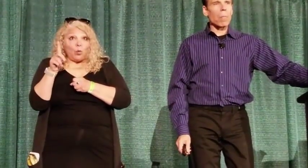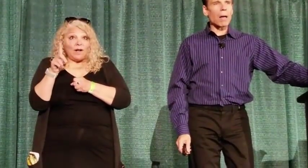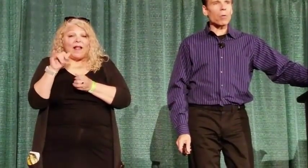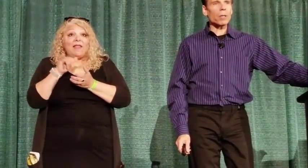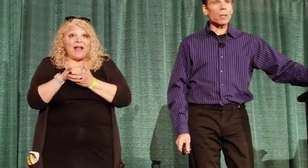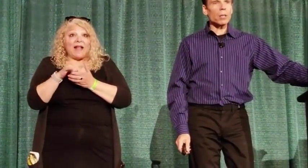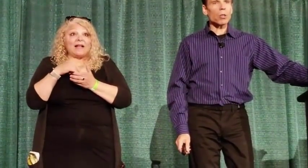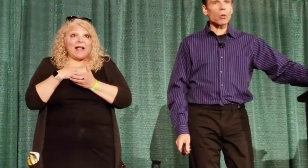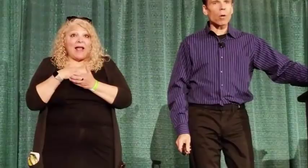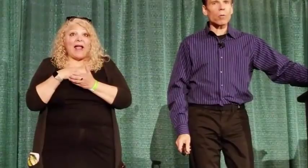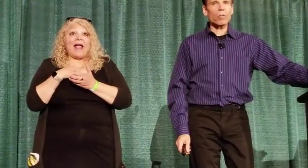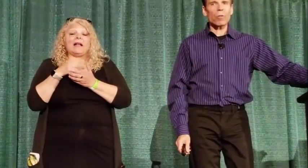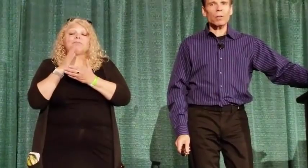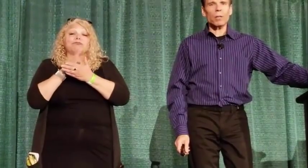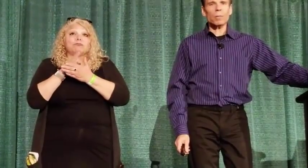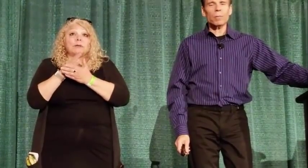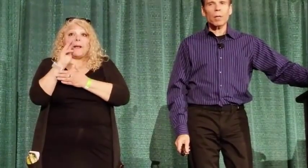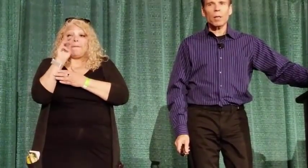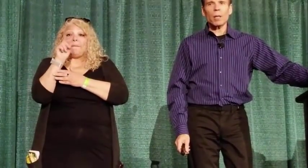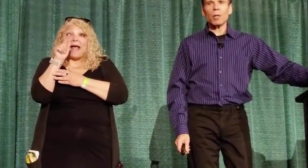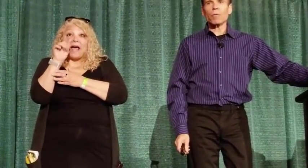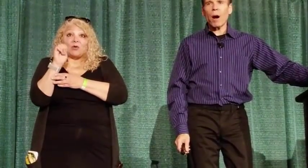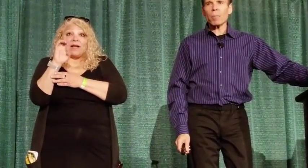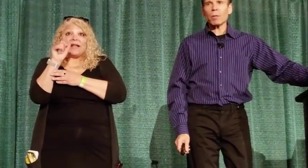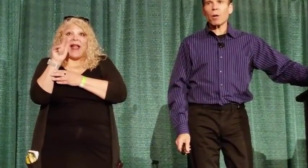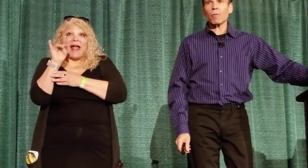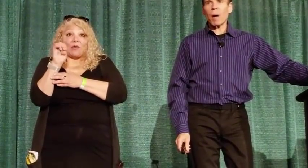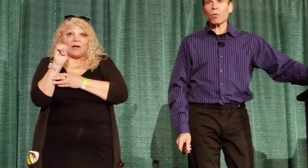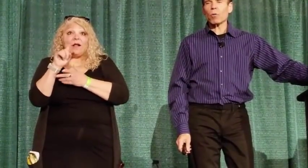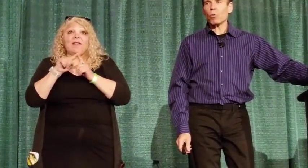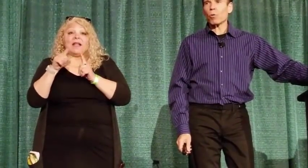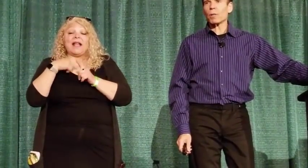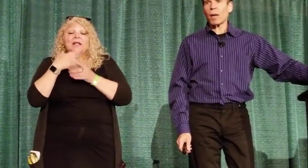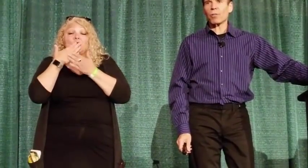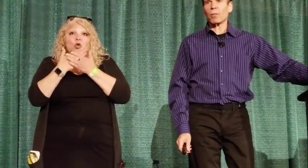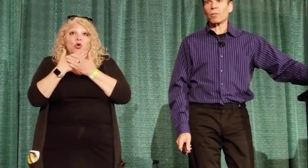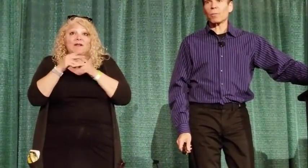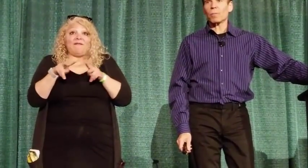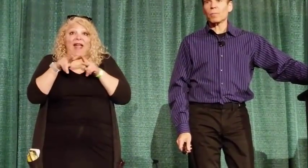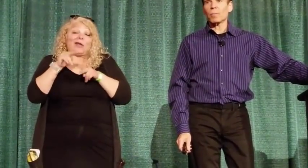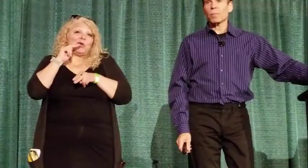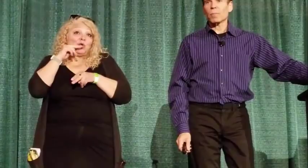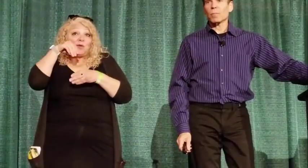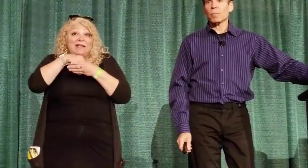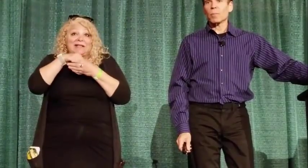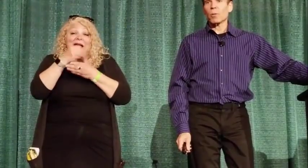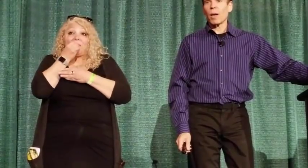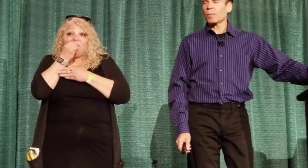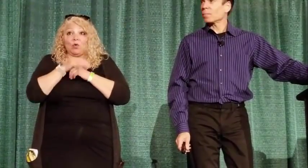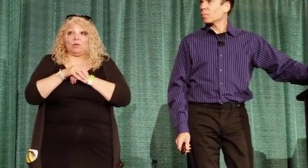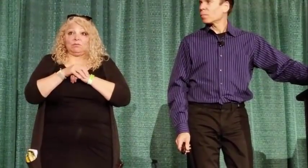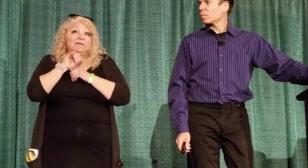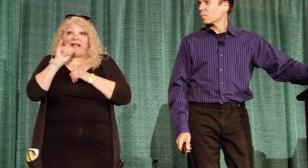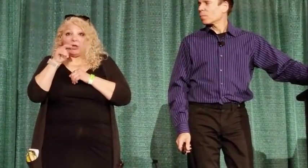that's moderately caloric restricted in an environment of micronutrient excellence.